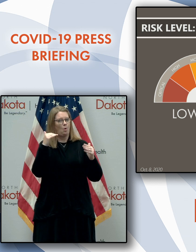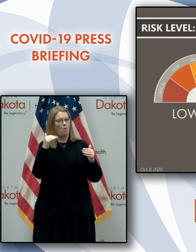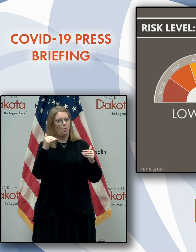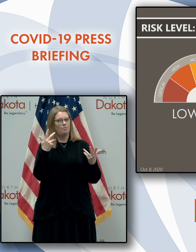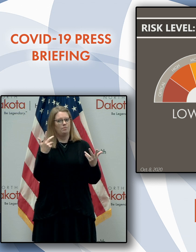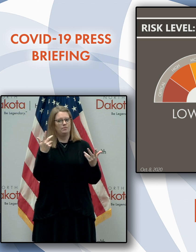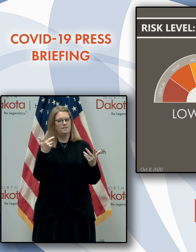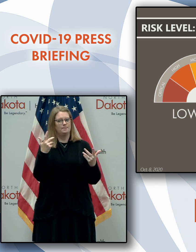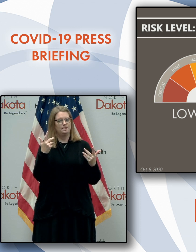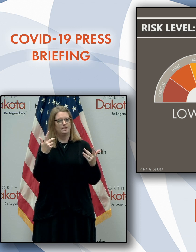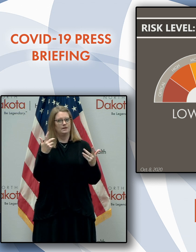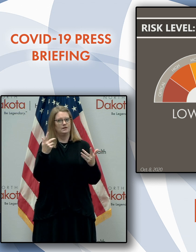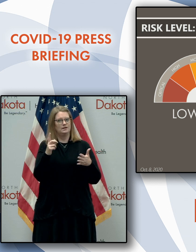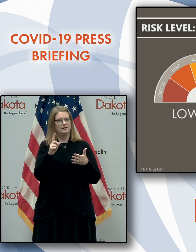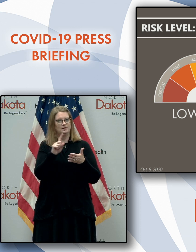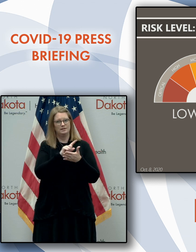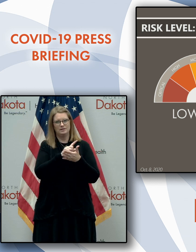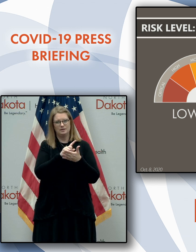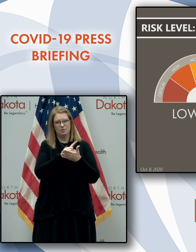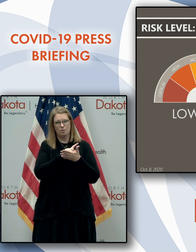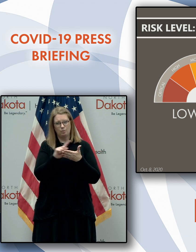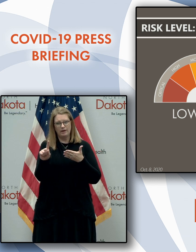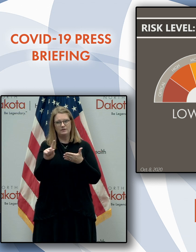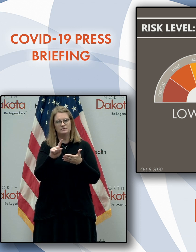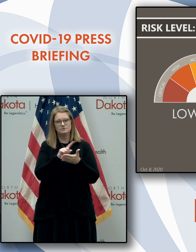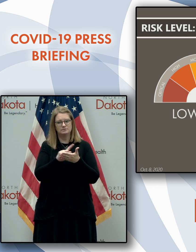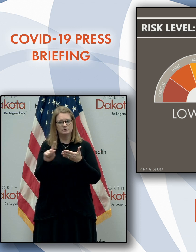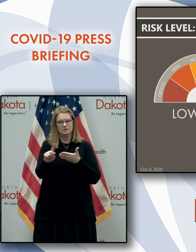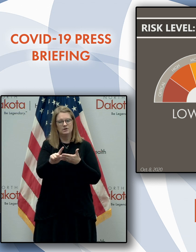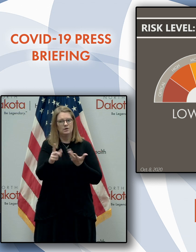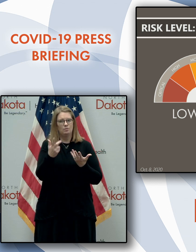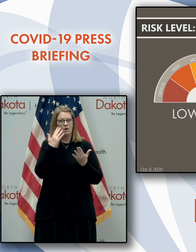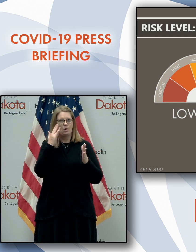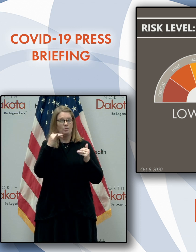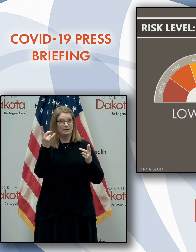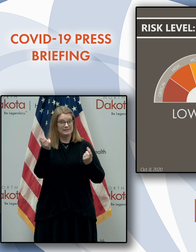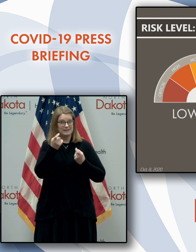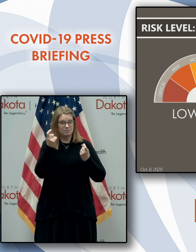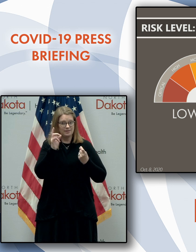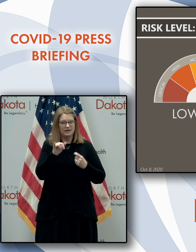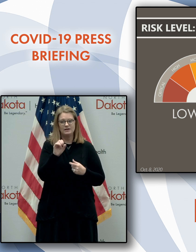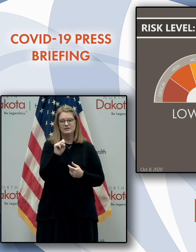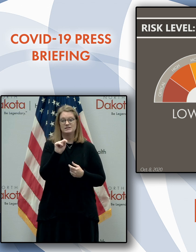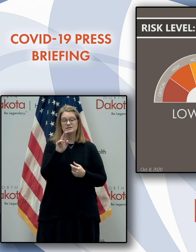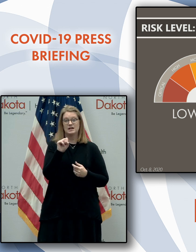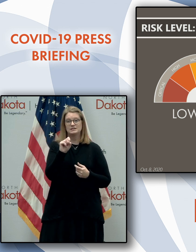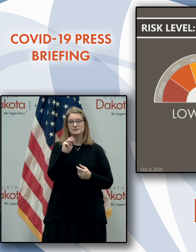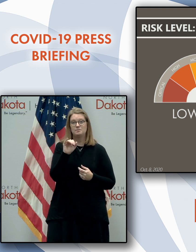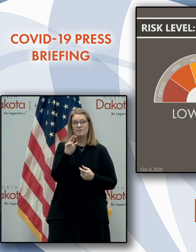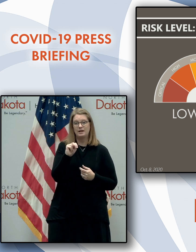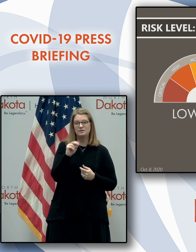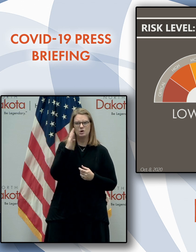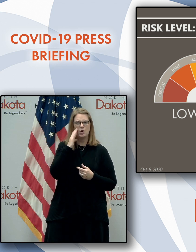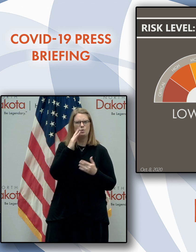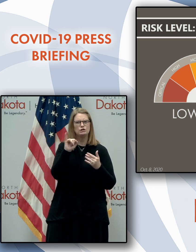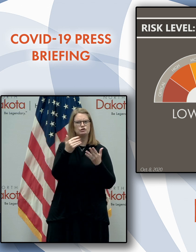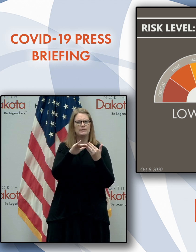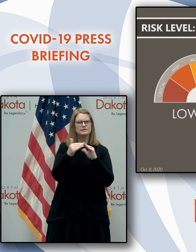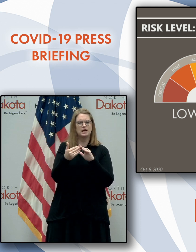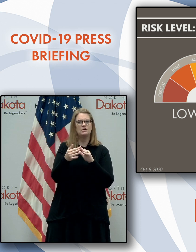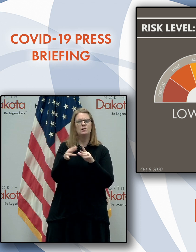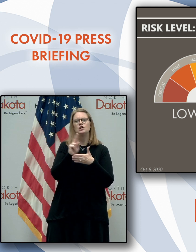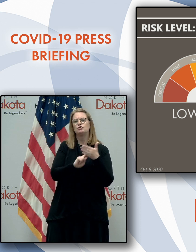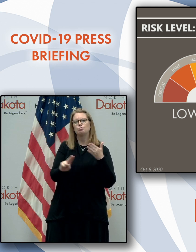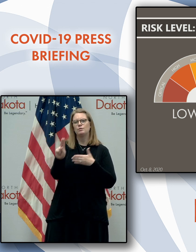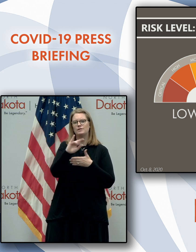have, in the weeks and months ahead, be celebrating a lot of this kind of movement. Stutzman, of course, home to Jamestown, home to the